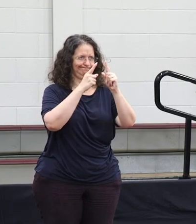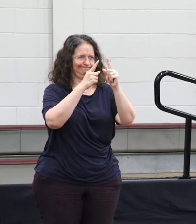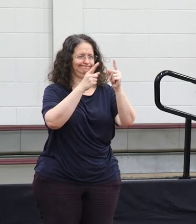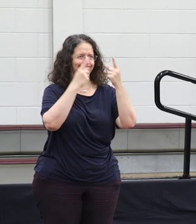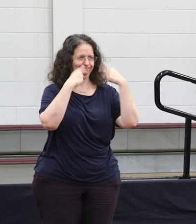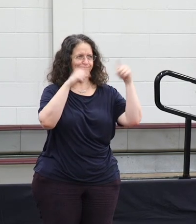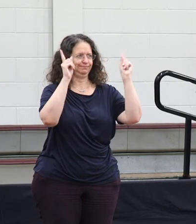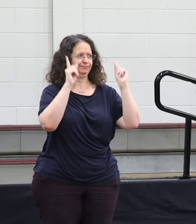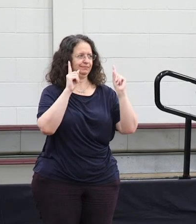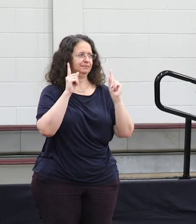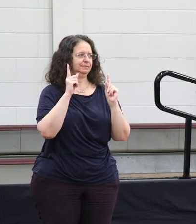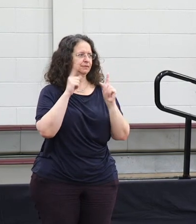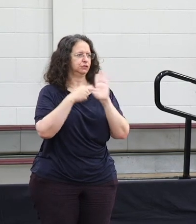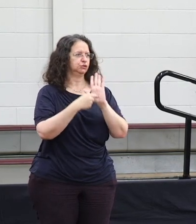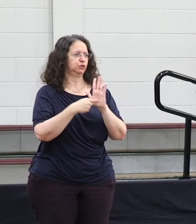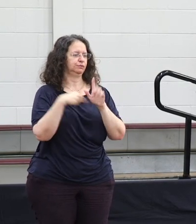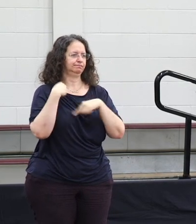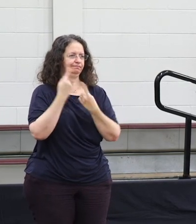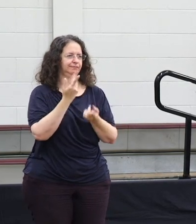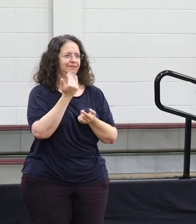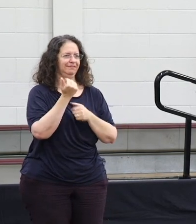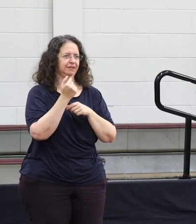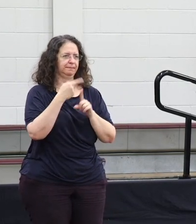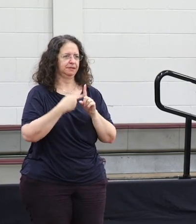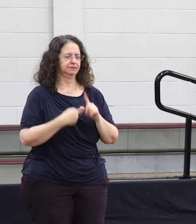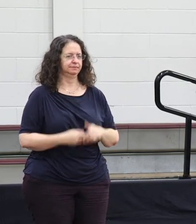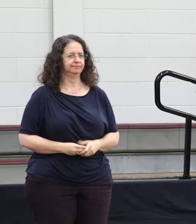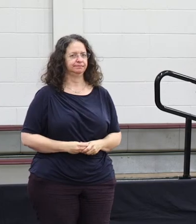exhibited over the last 15 months. Thank you.